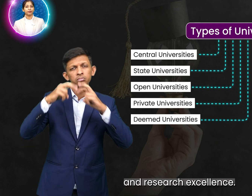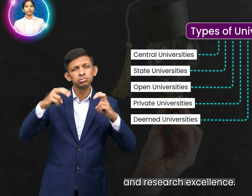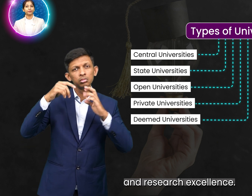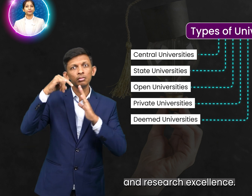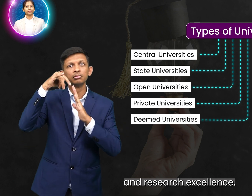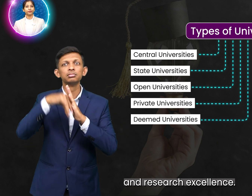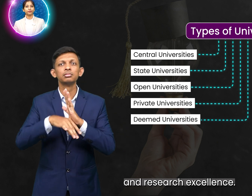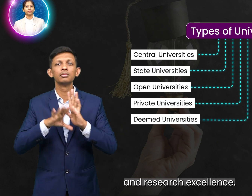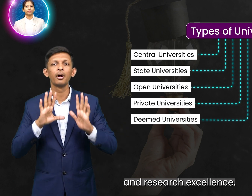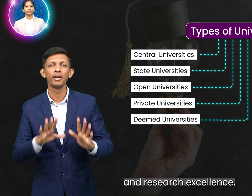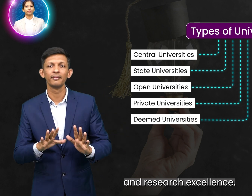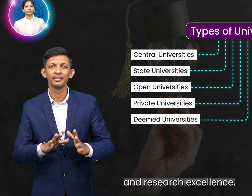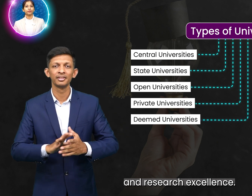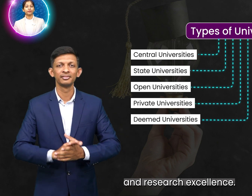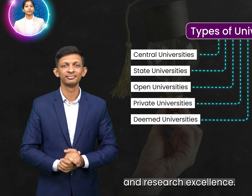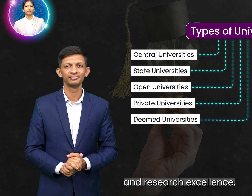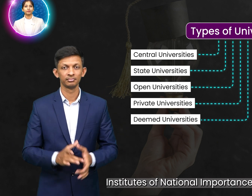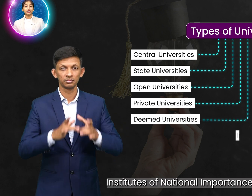excellence.